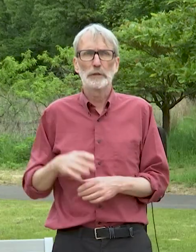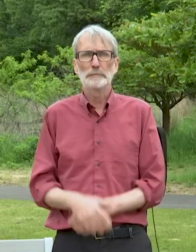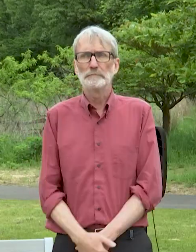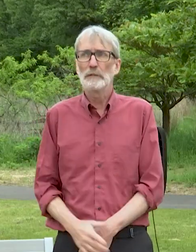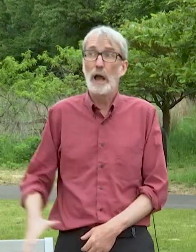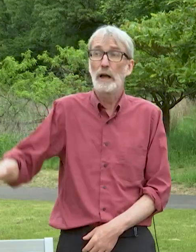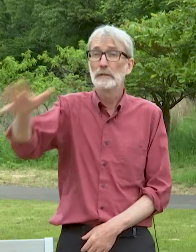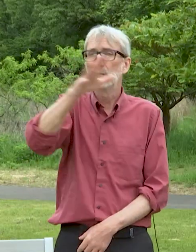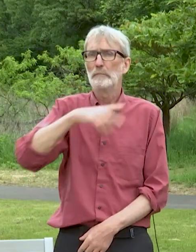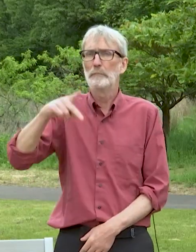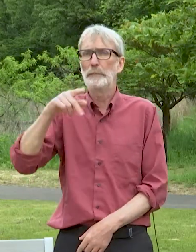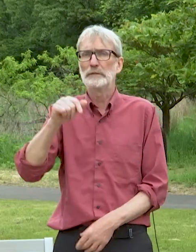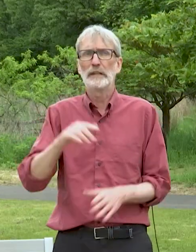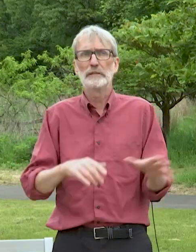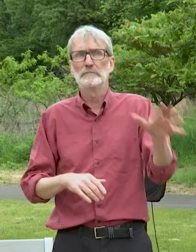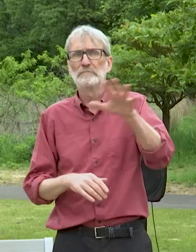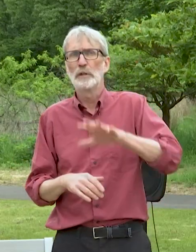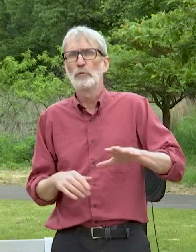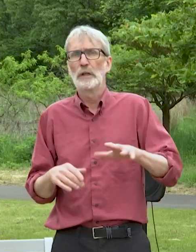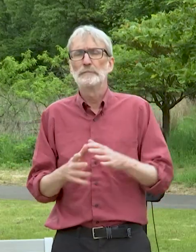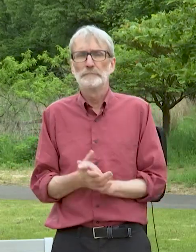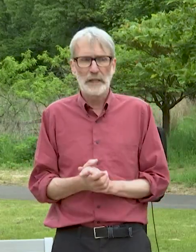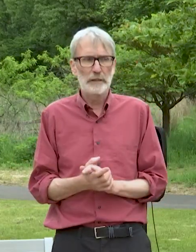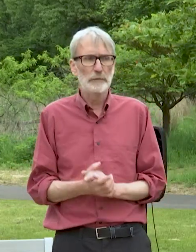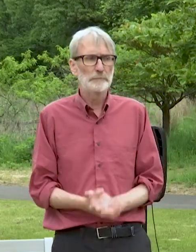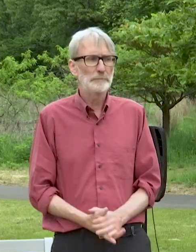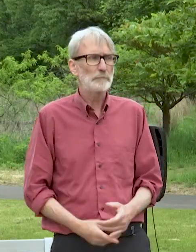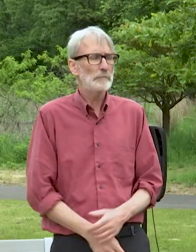the surrounding areas. So thank you so much.